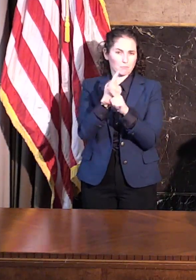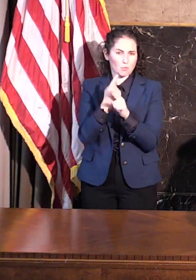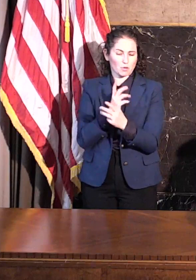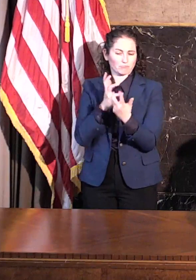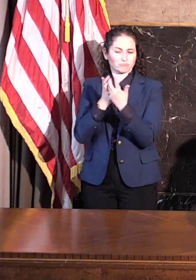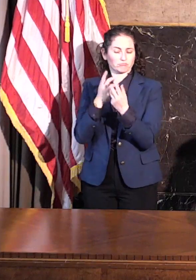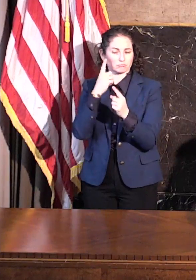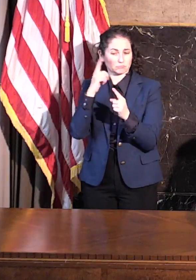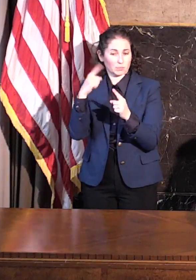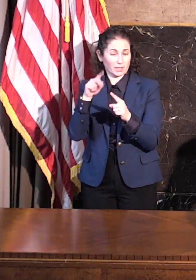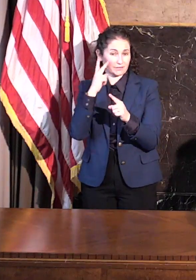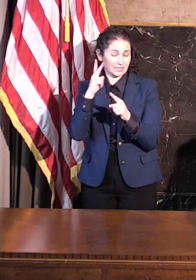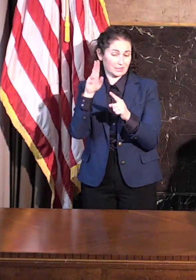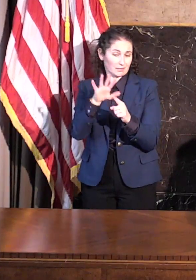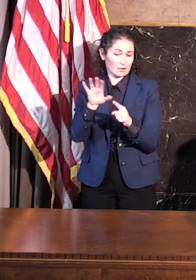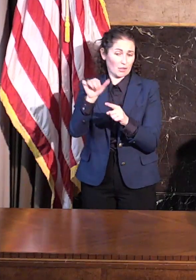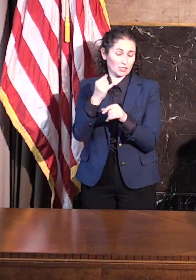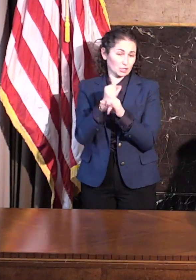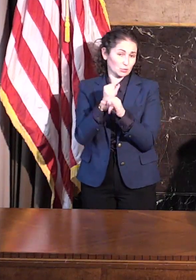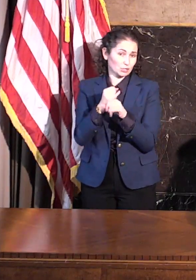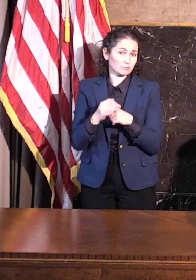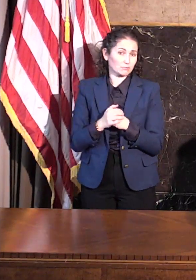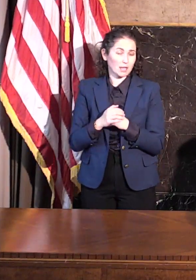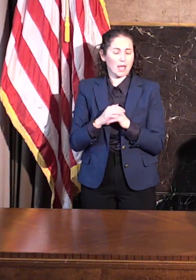incredibly inappropriate.